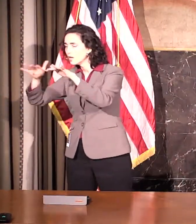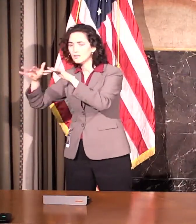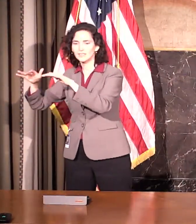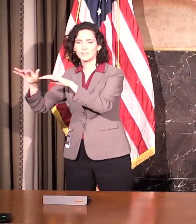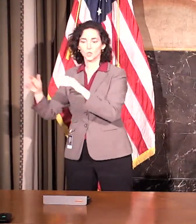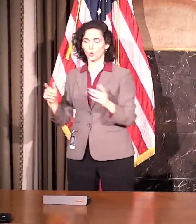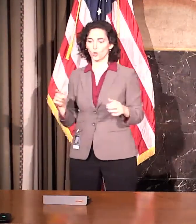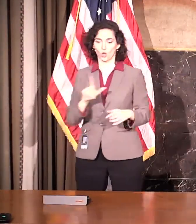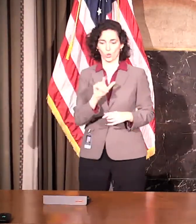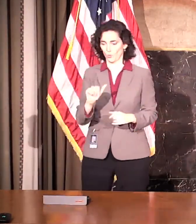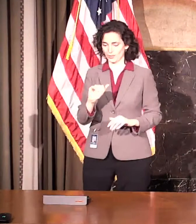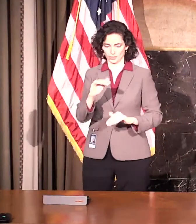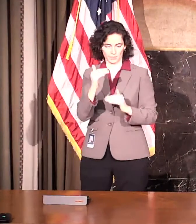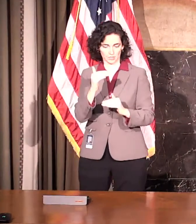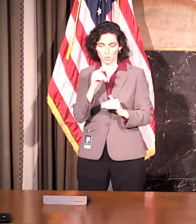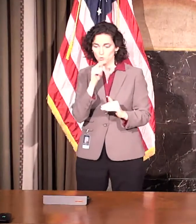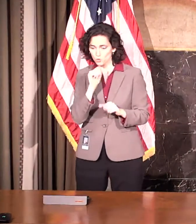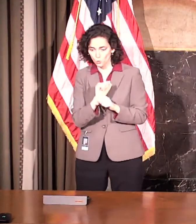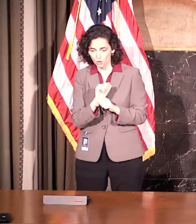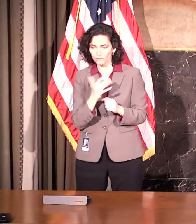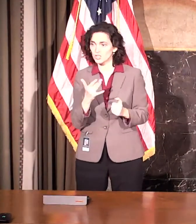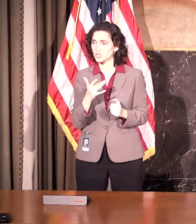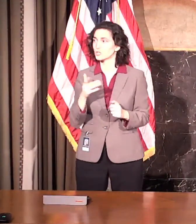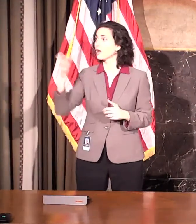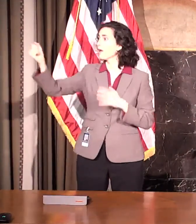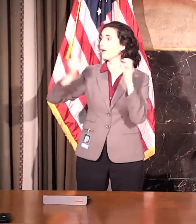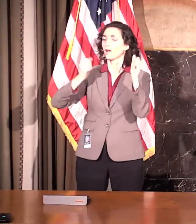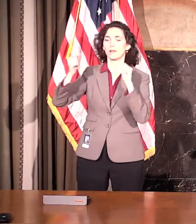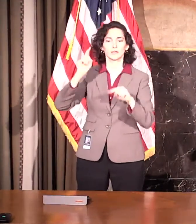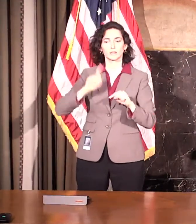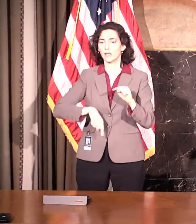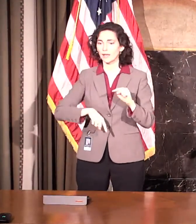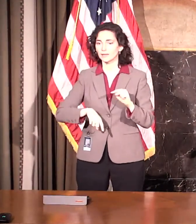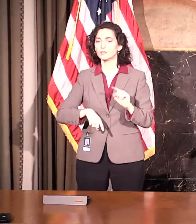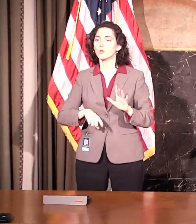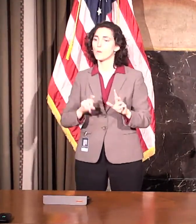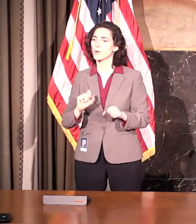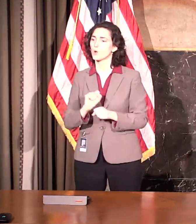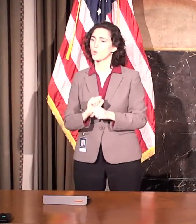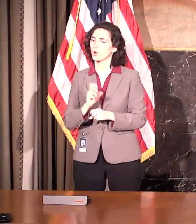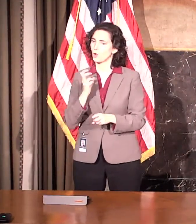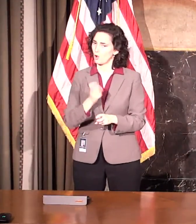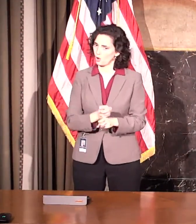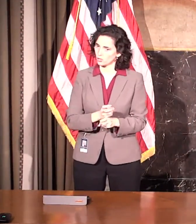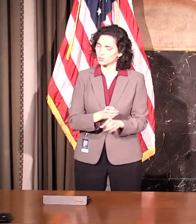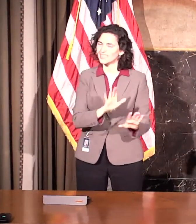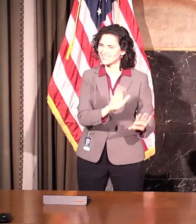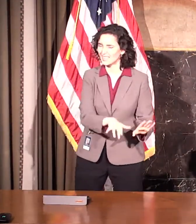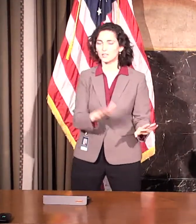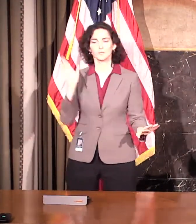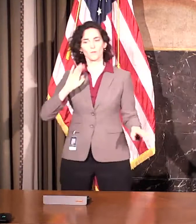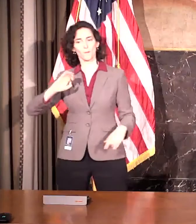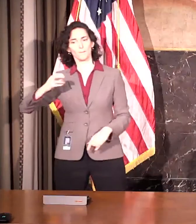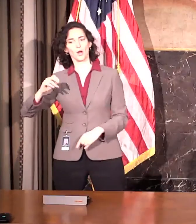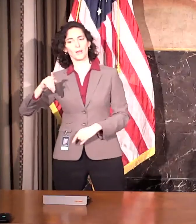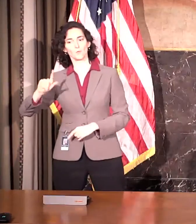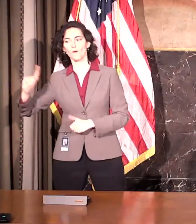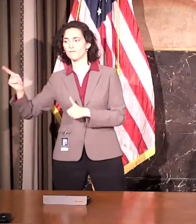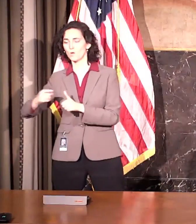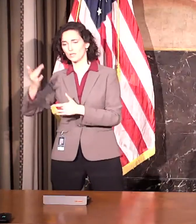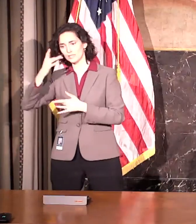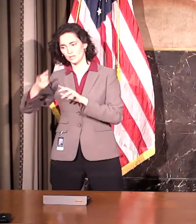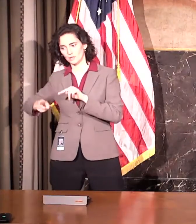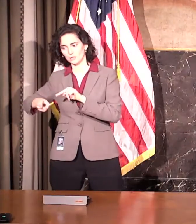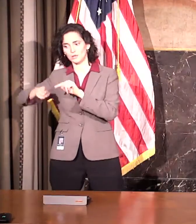hard to make sure it's not overrun. One of the big differences between the first wave back in March and April that Dr.